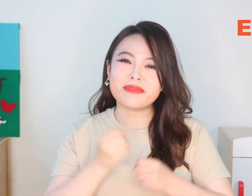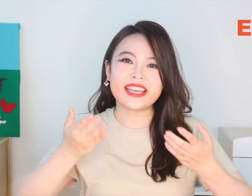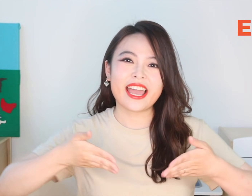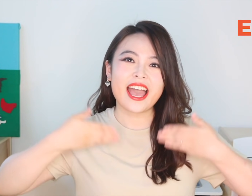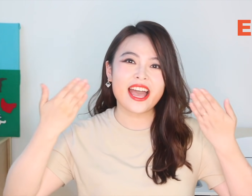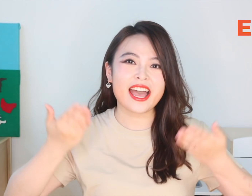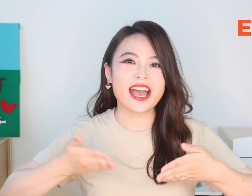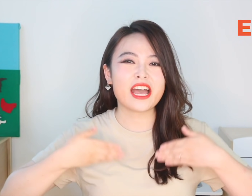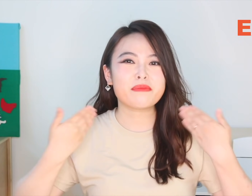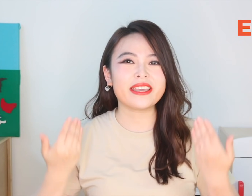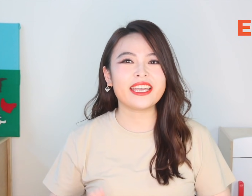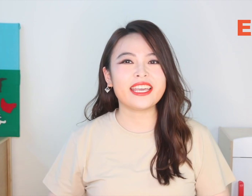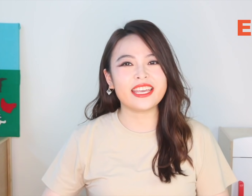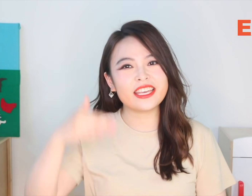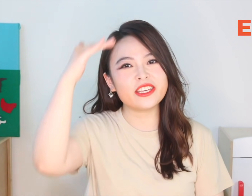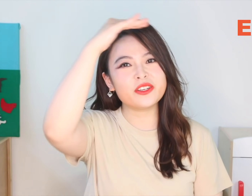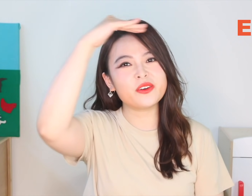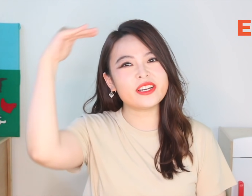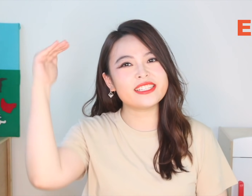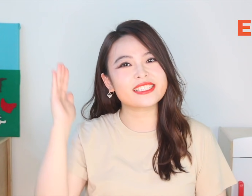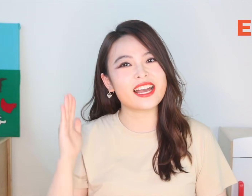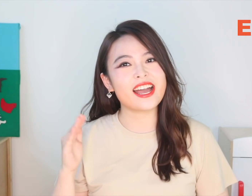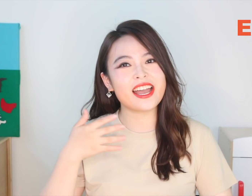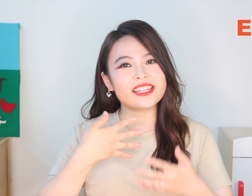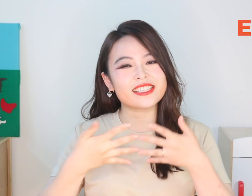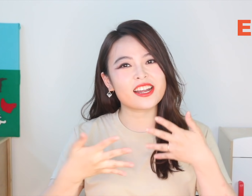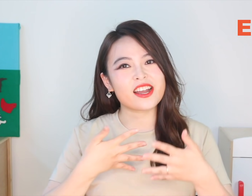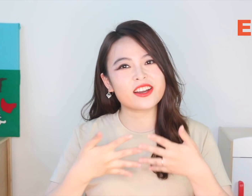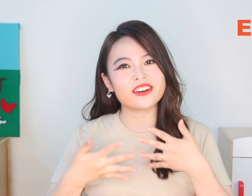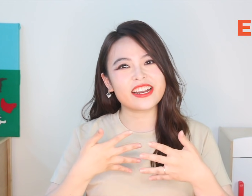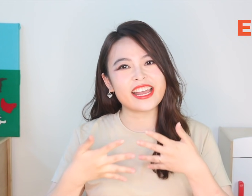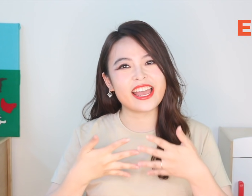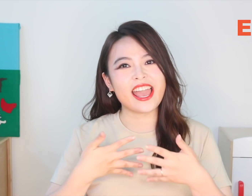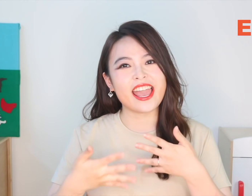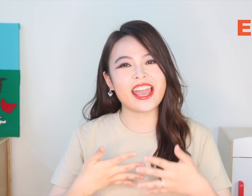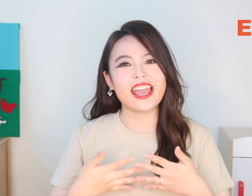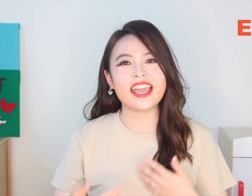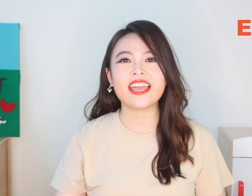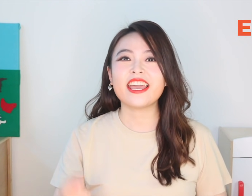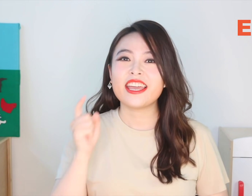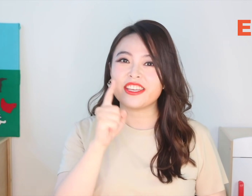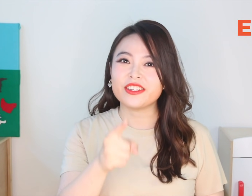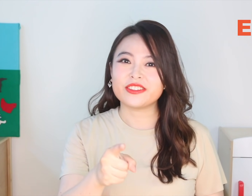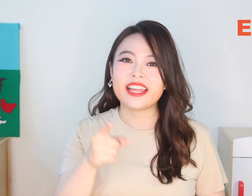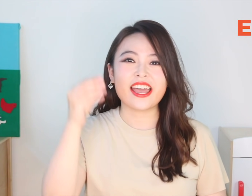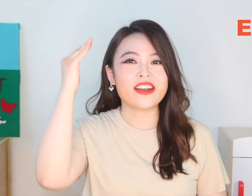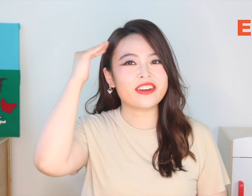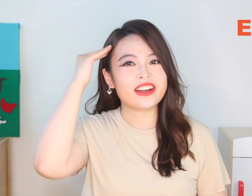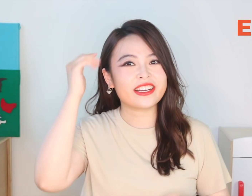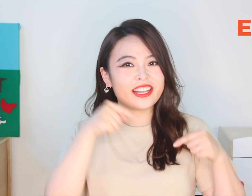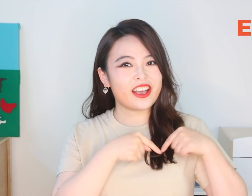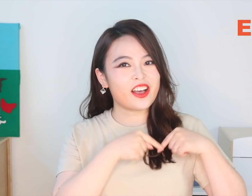me happy when skies are gray. You never